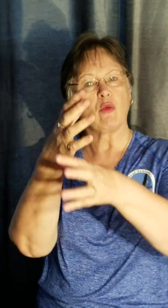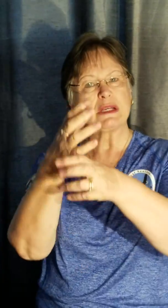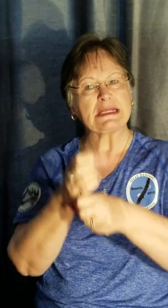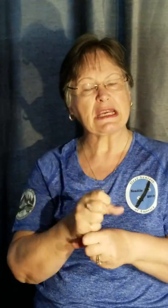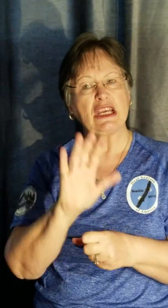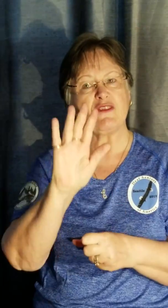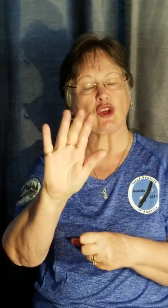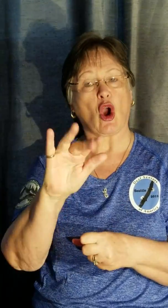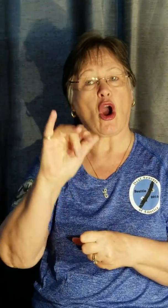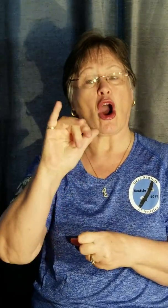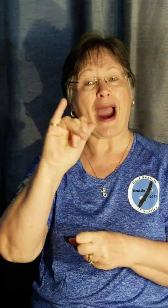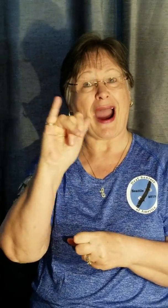Thank you.